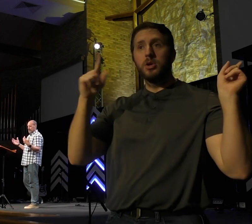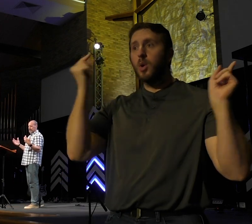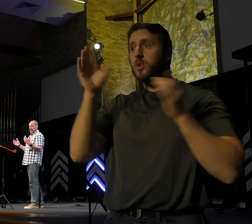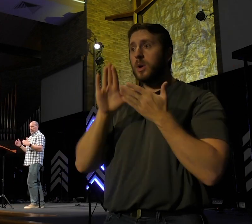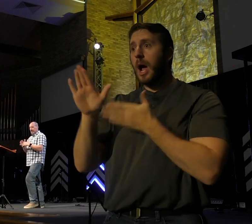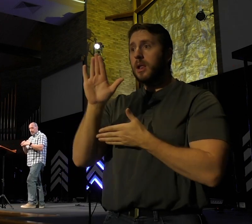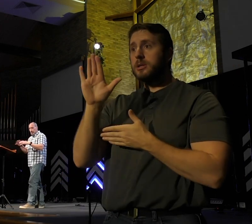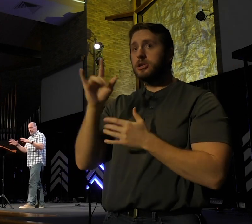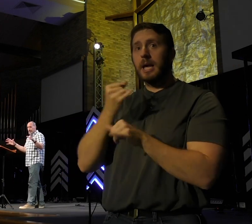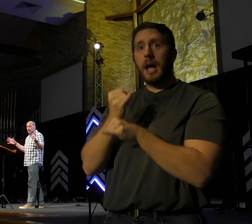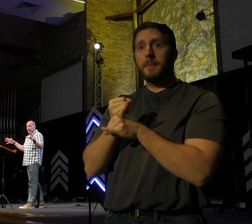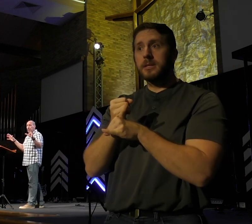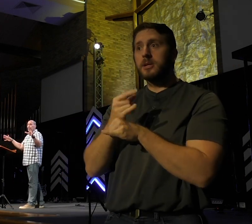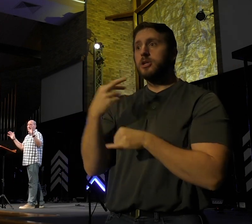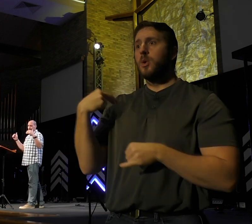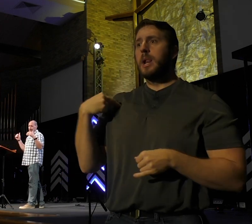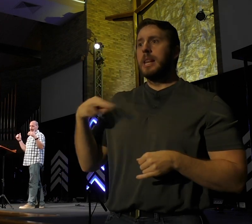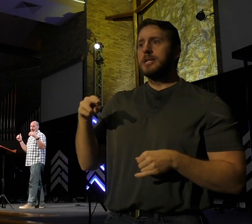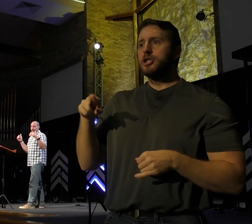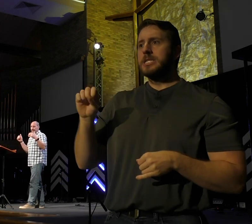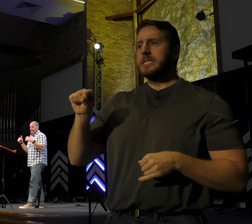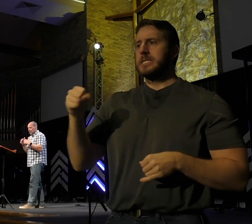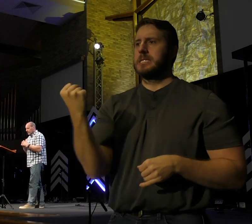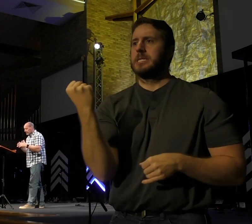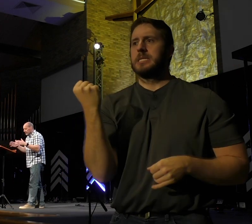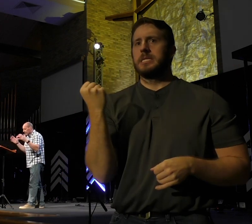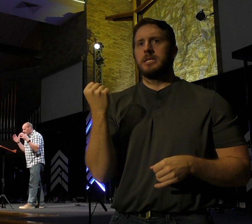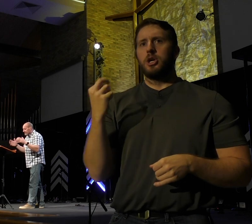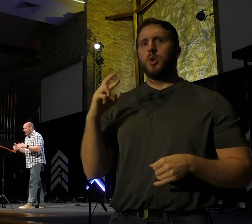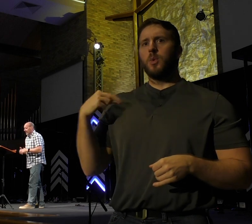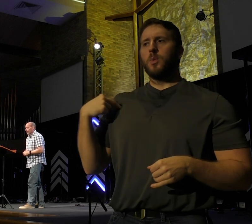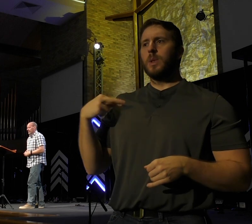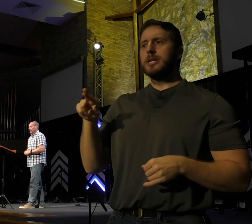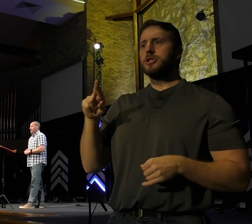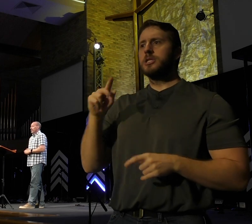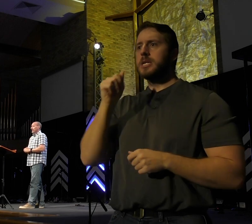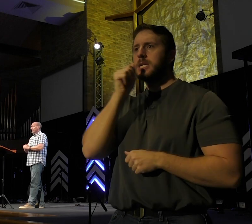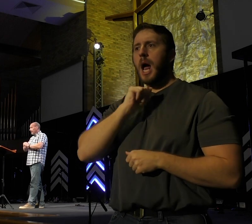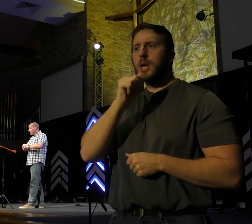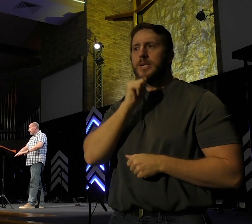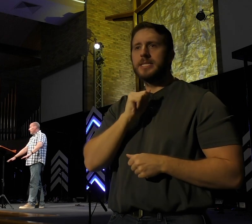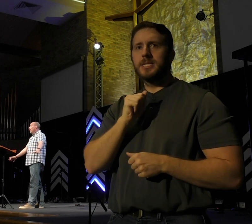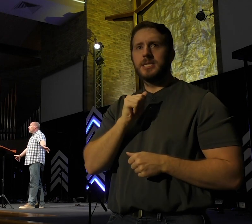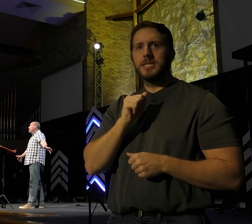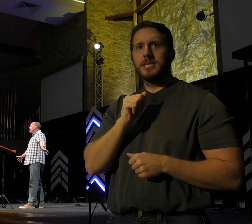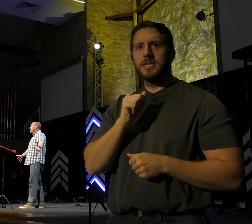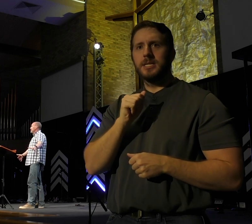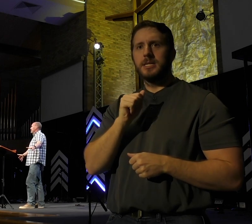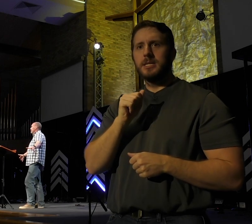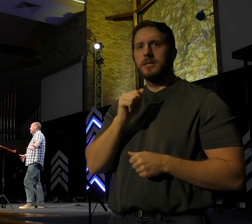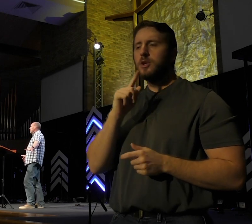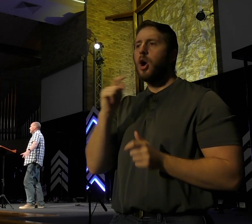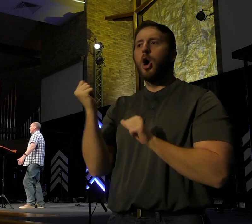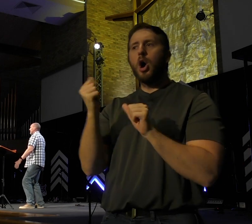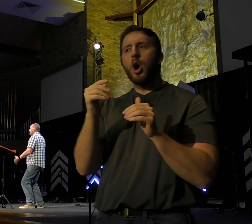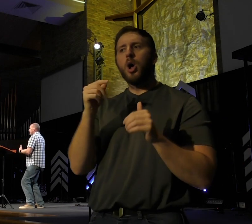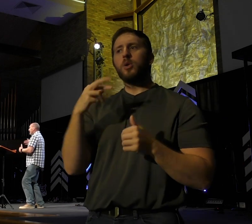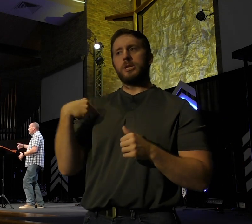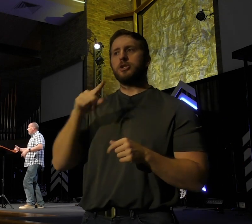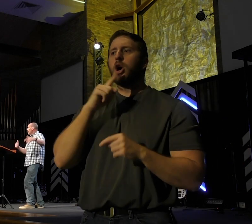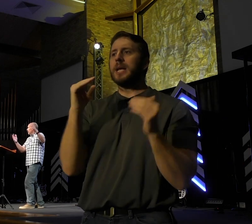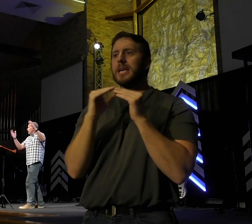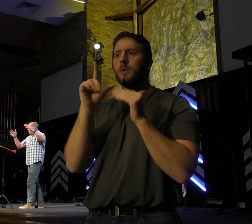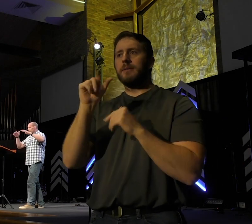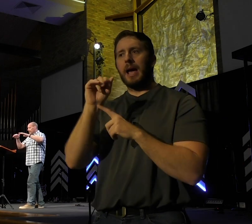to college campuses, it's religious pluralism. It's religious tolerance. And that is that all religions are equally